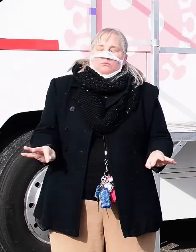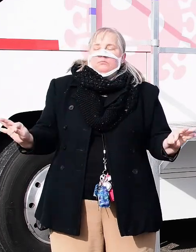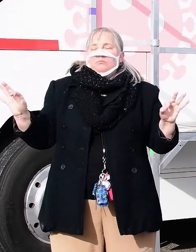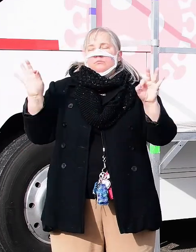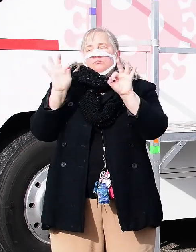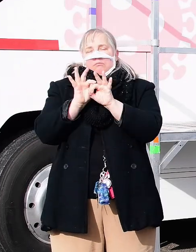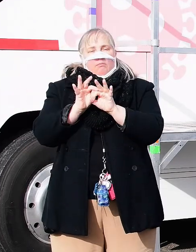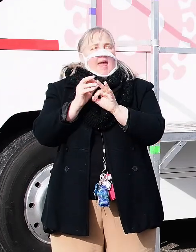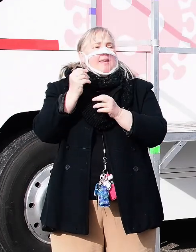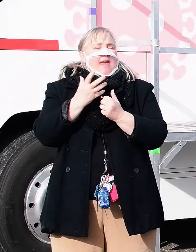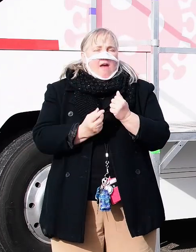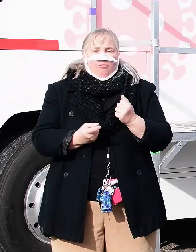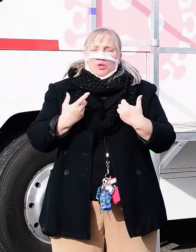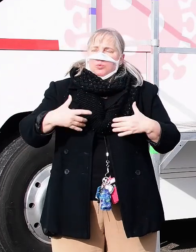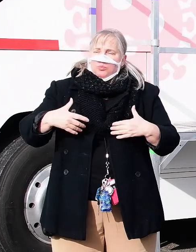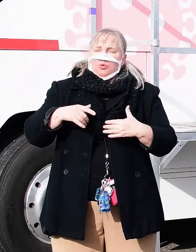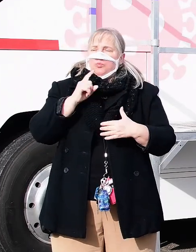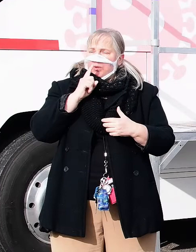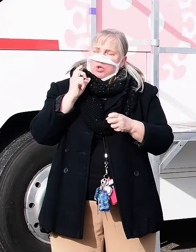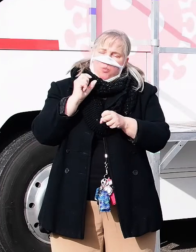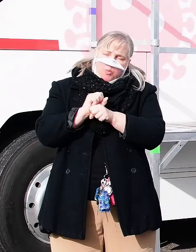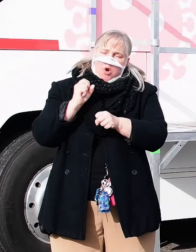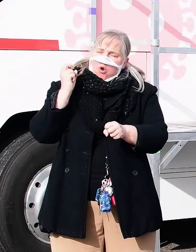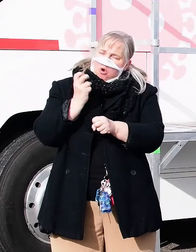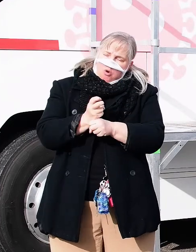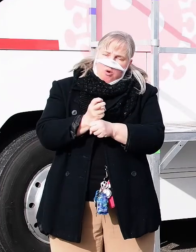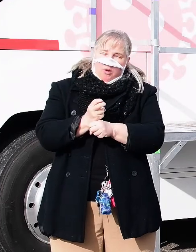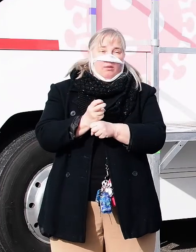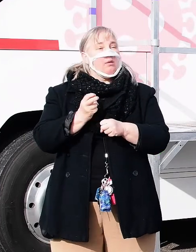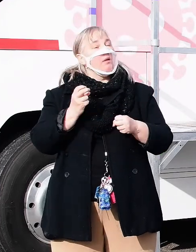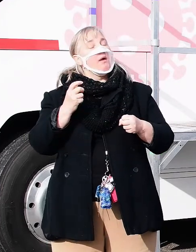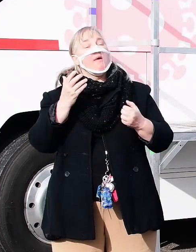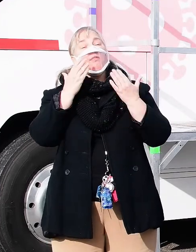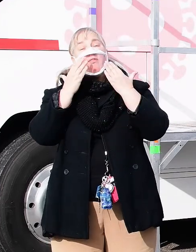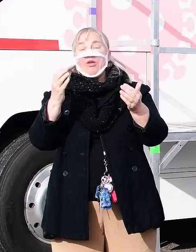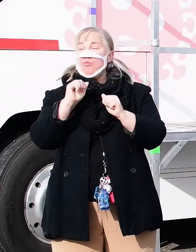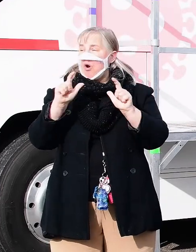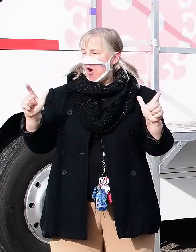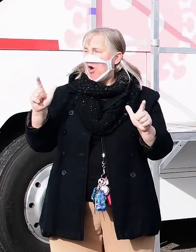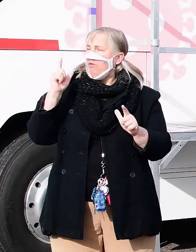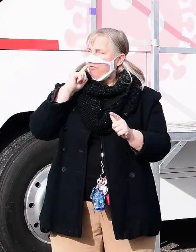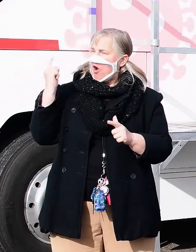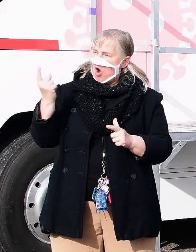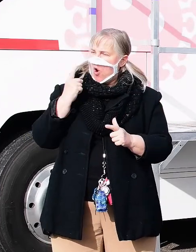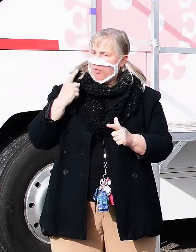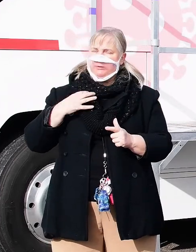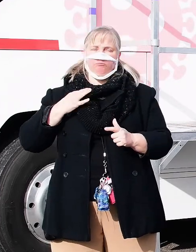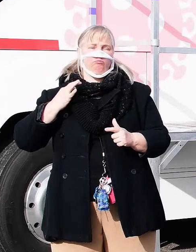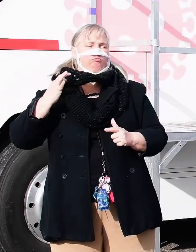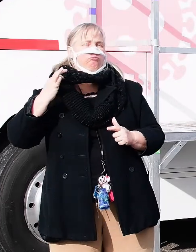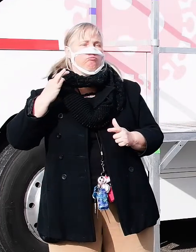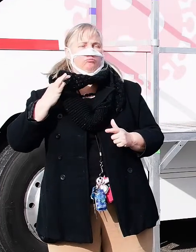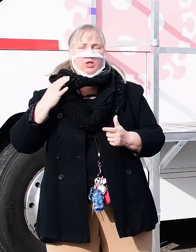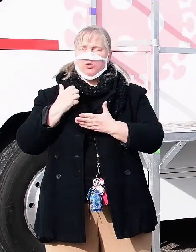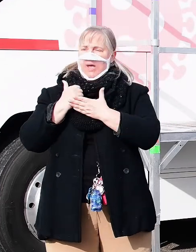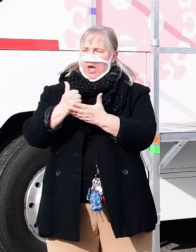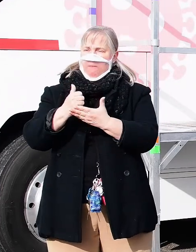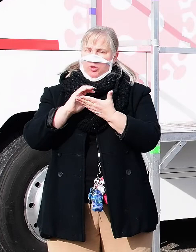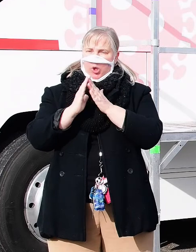everyone has worked incredibly hard. Thank you all for always stepping up to help our